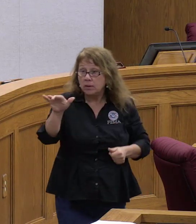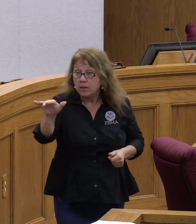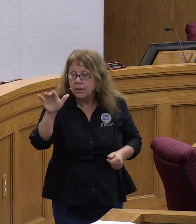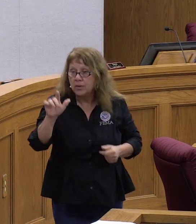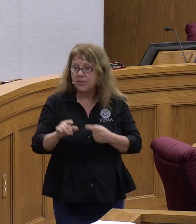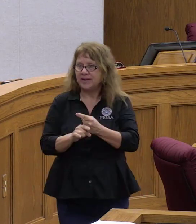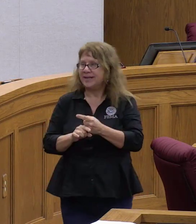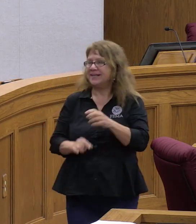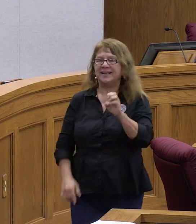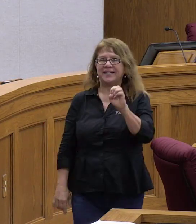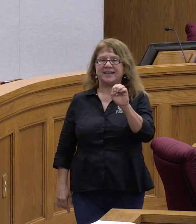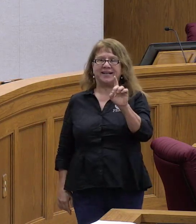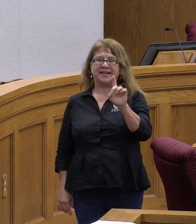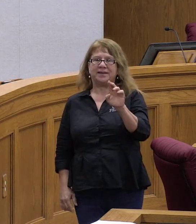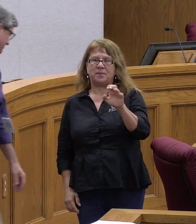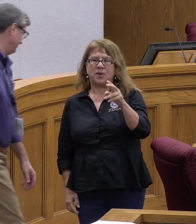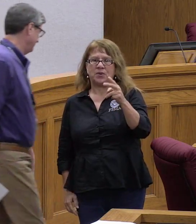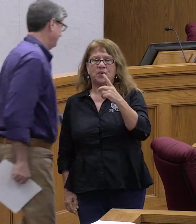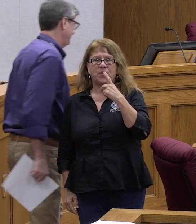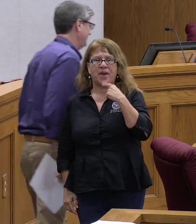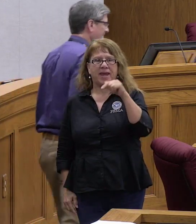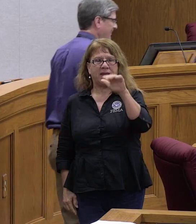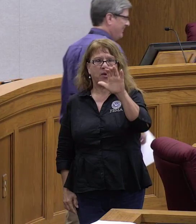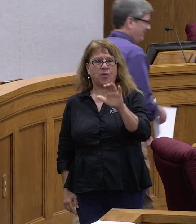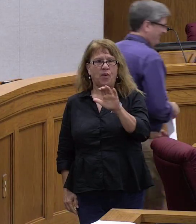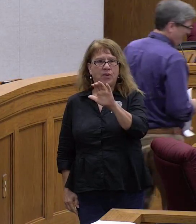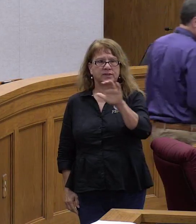Red Cross, Ed Bush. Cool. A nice, easy name,